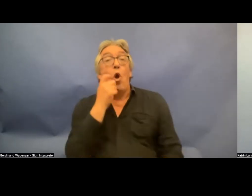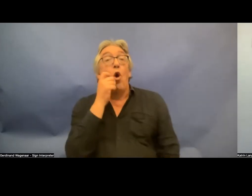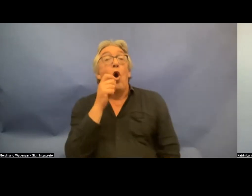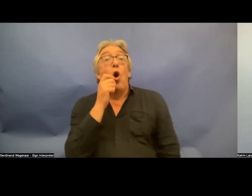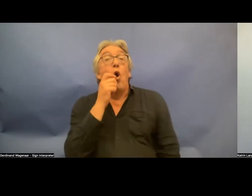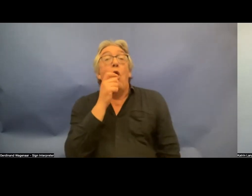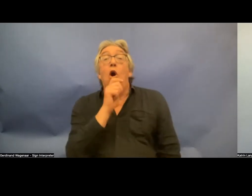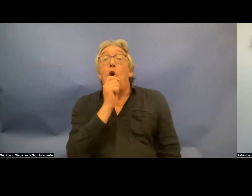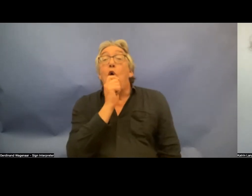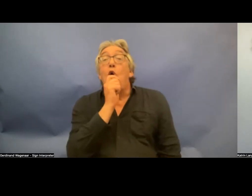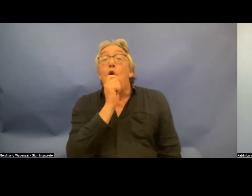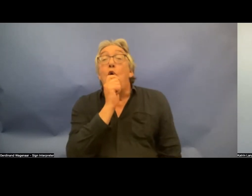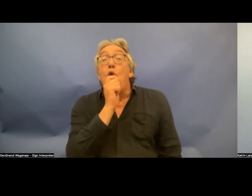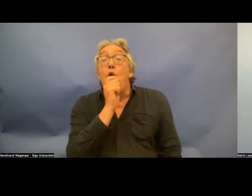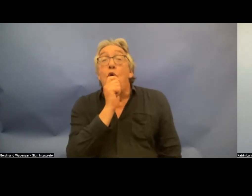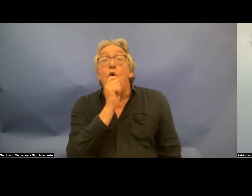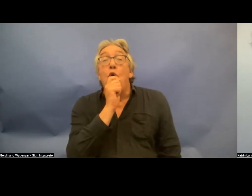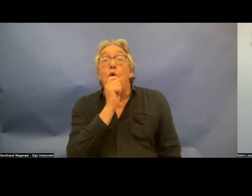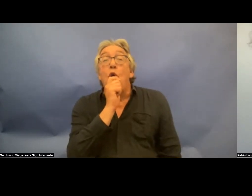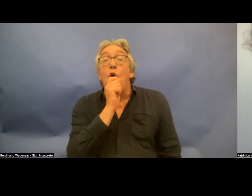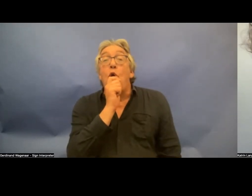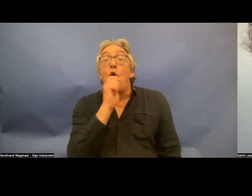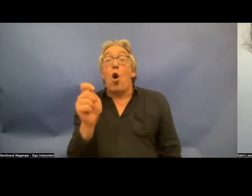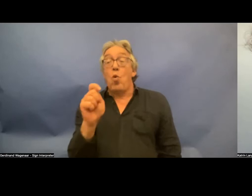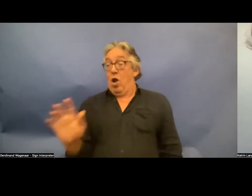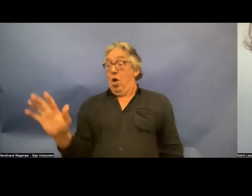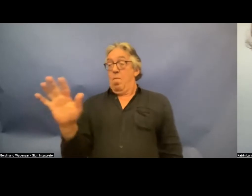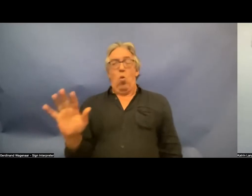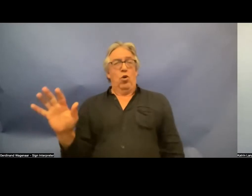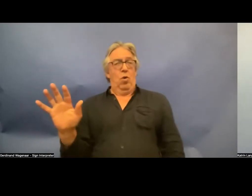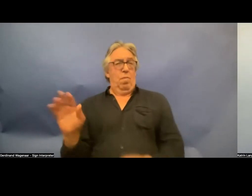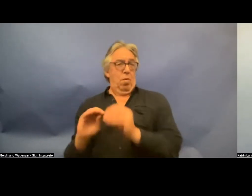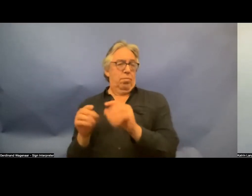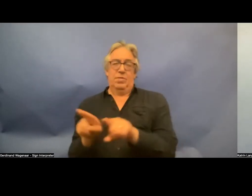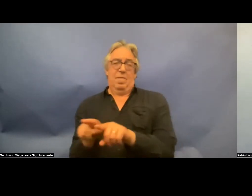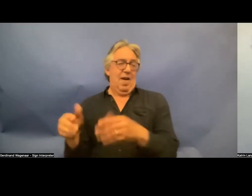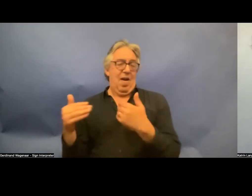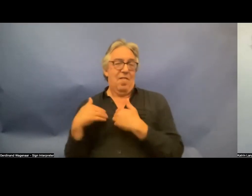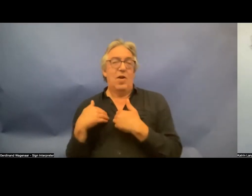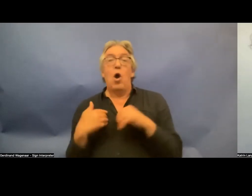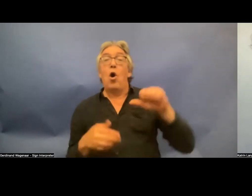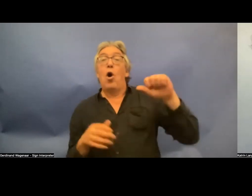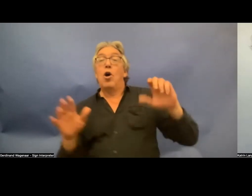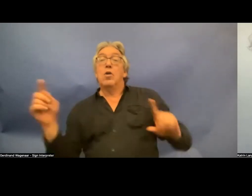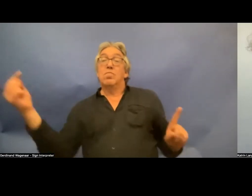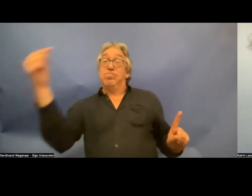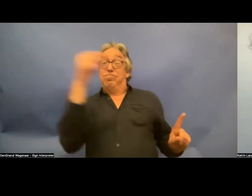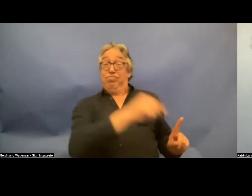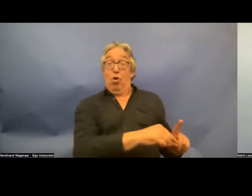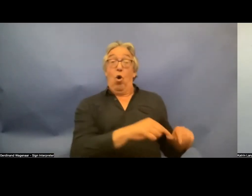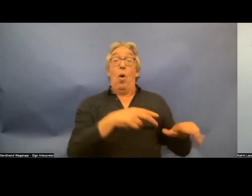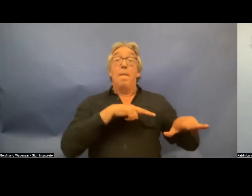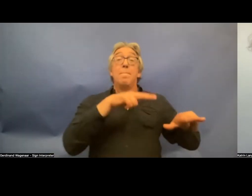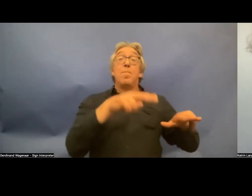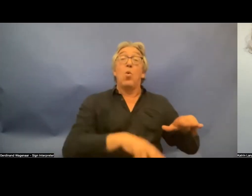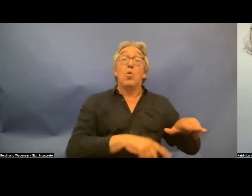not such a big issue, for example, in Portugal or Spain. The people go to Germany, they are in Poland,